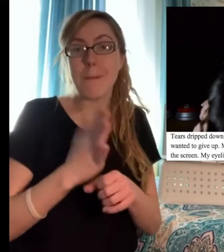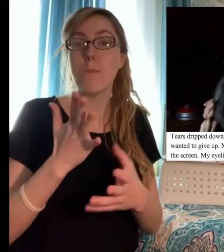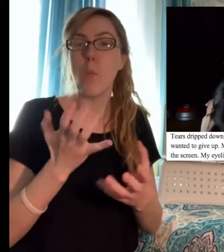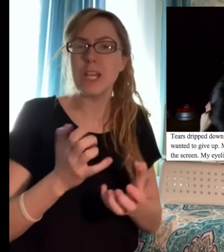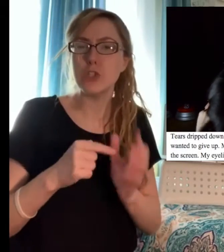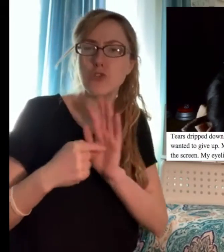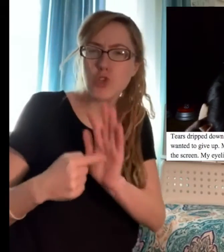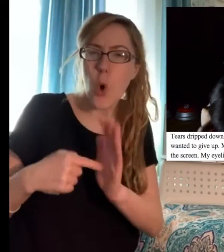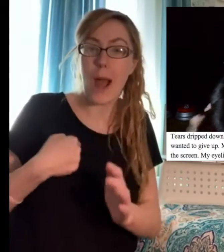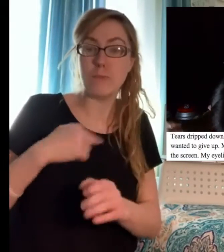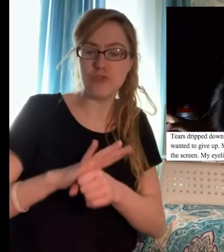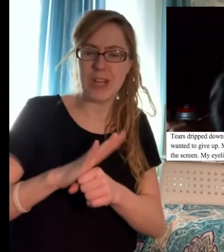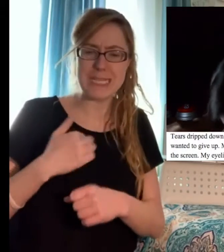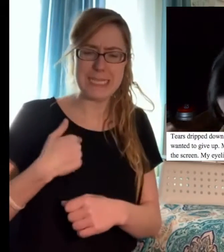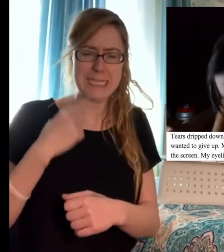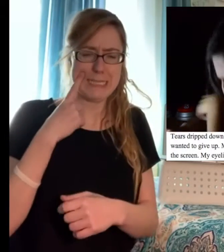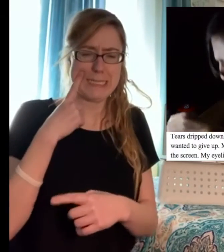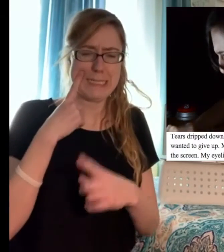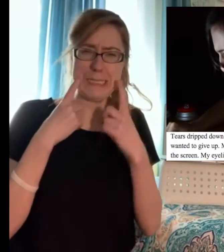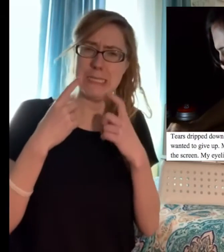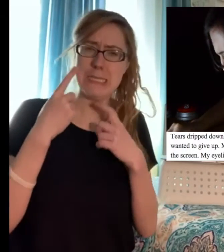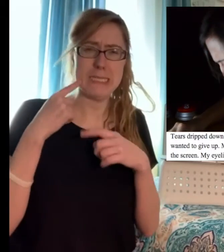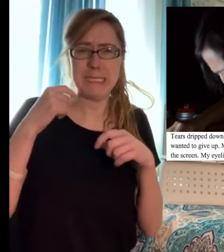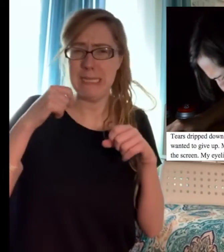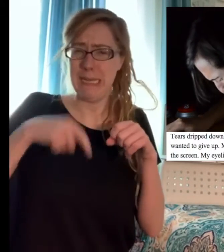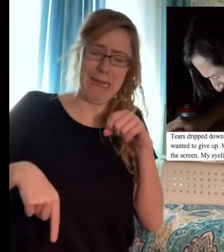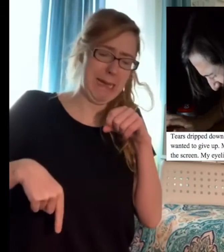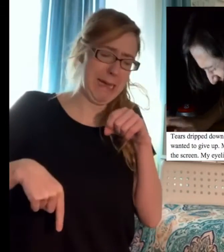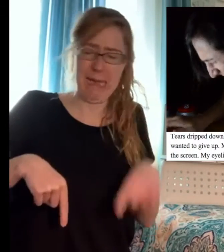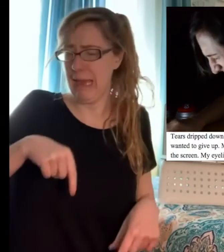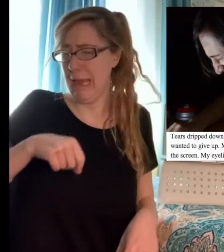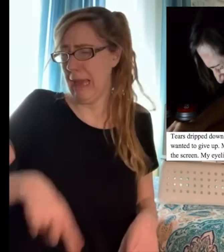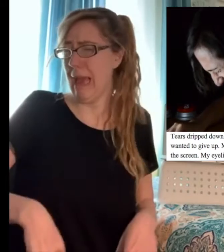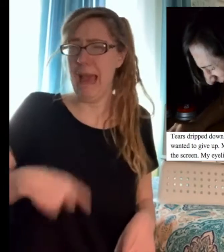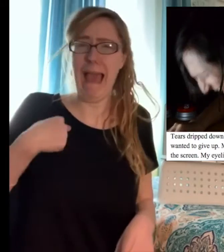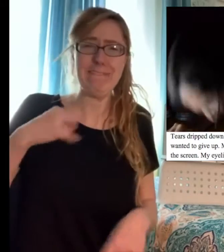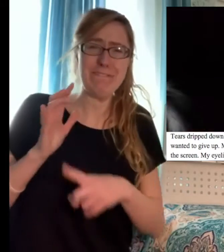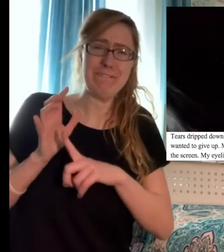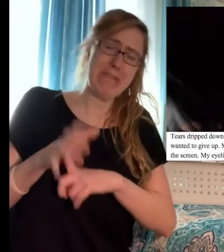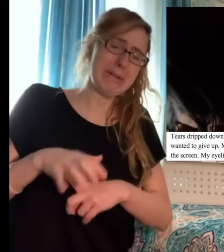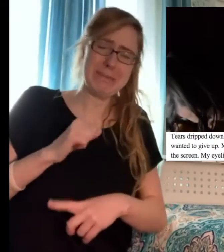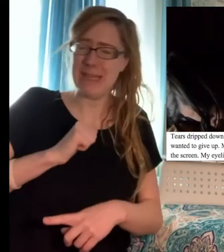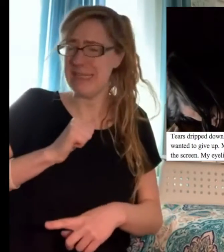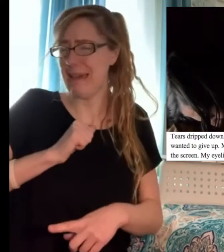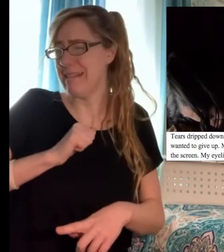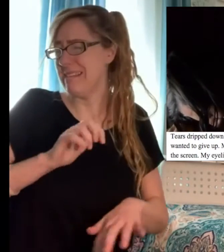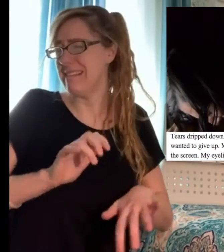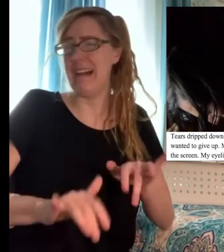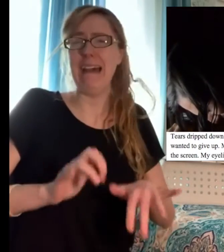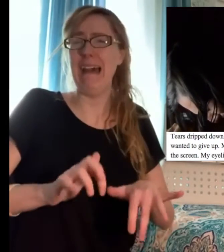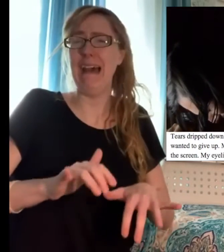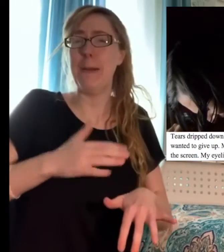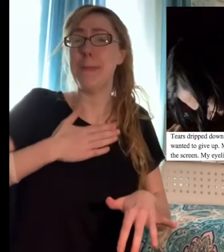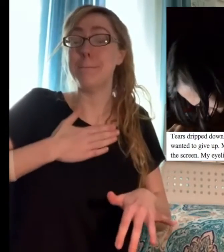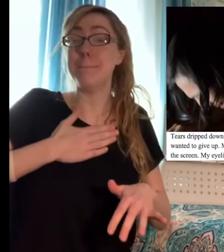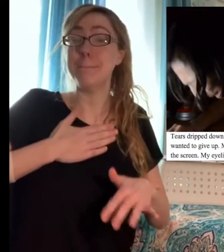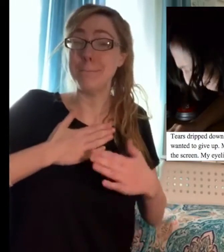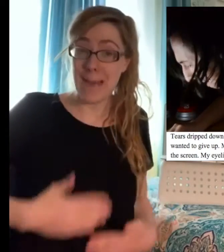dripped down my face as my brain unwillingly forced words onto the computer. My body wanted to give up. My fingers wanted to